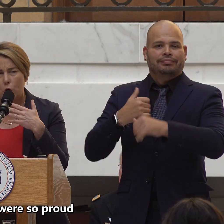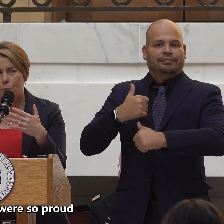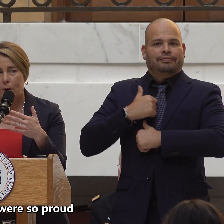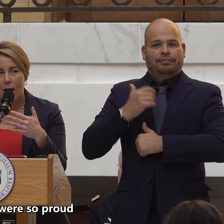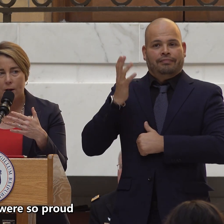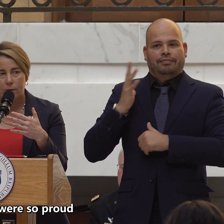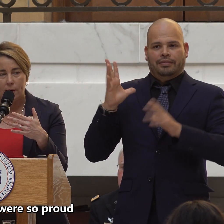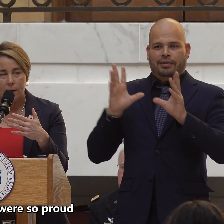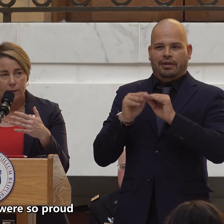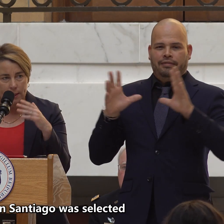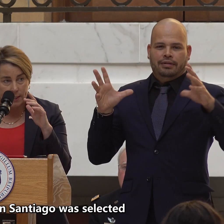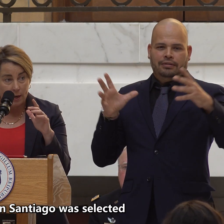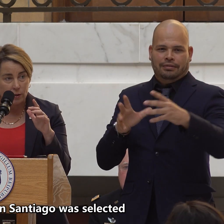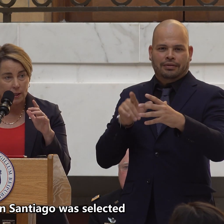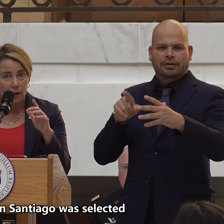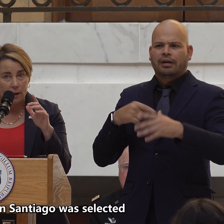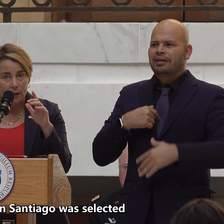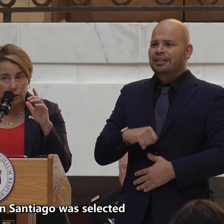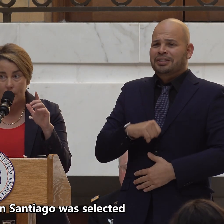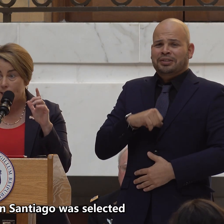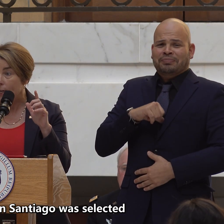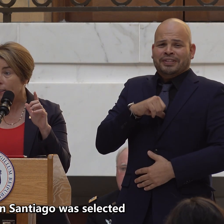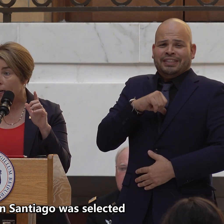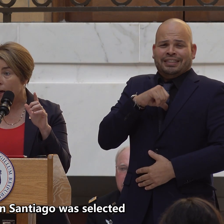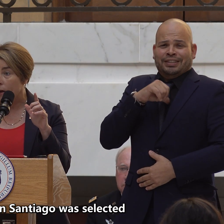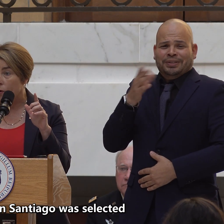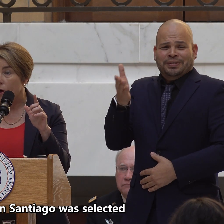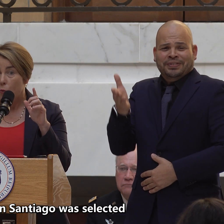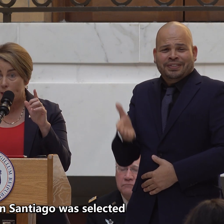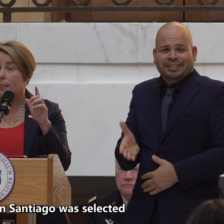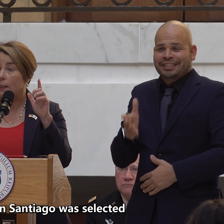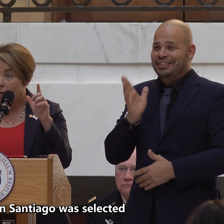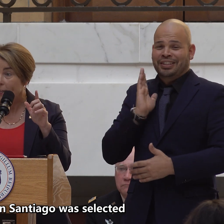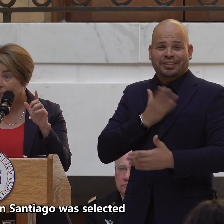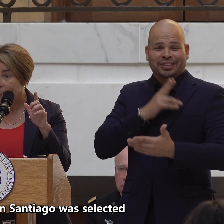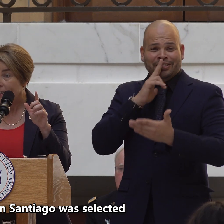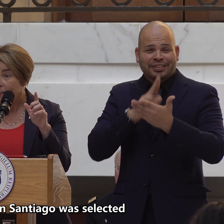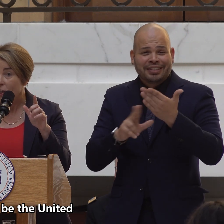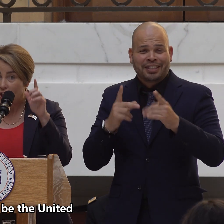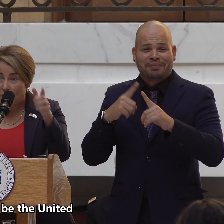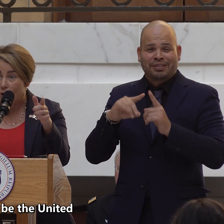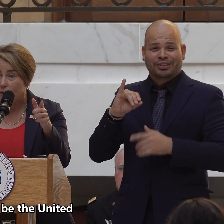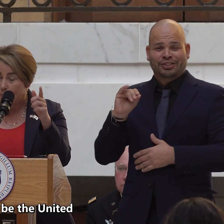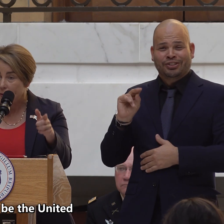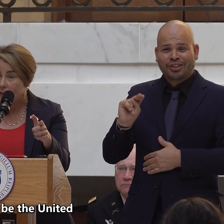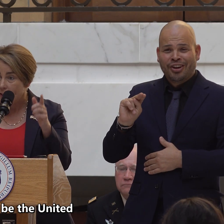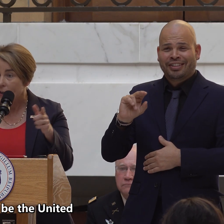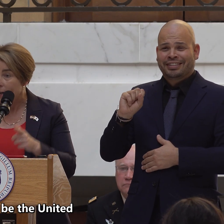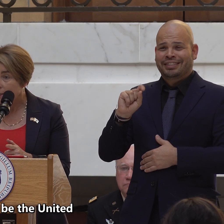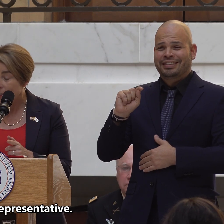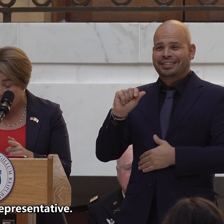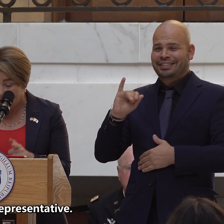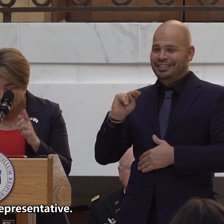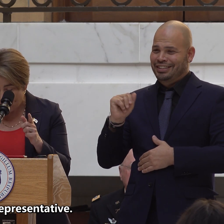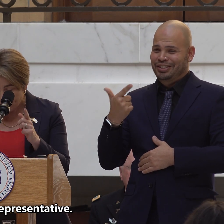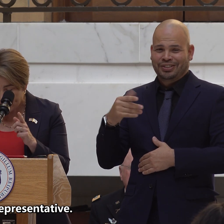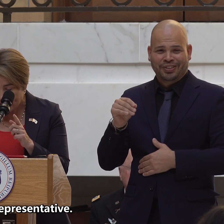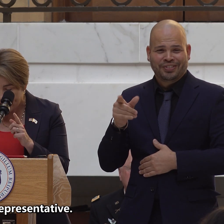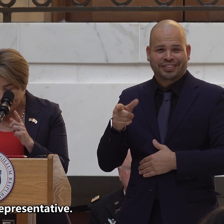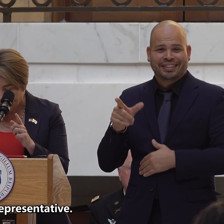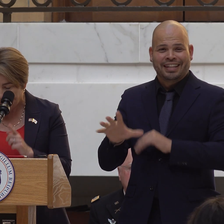we were so proud that Secretary John Santiago was selected to go to be the United